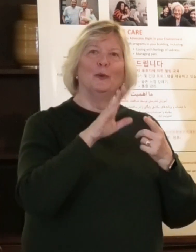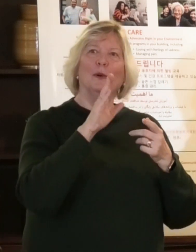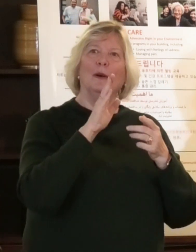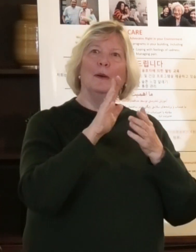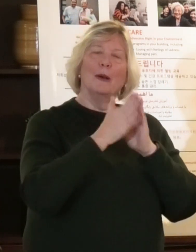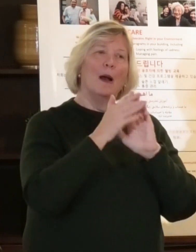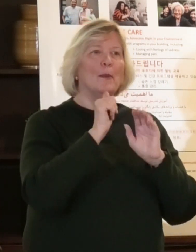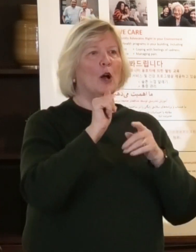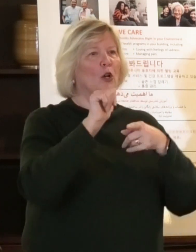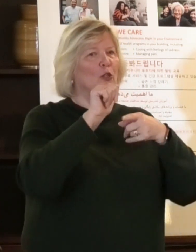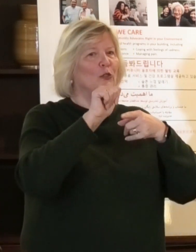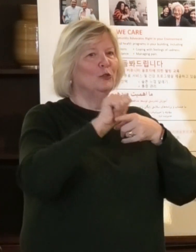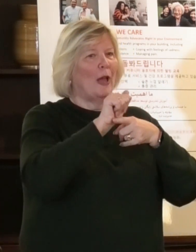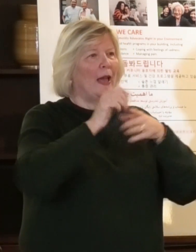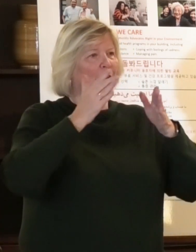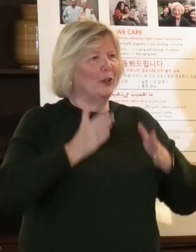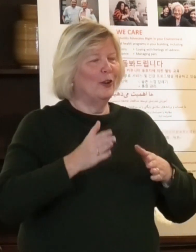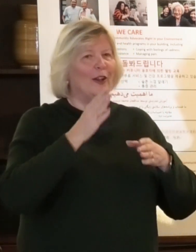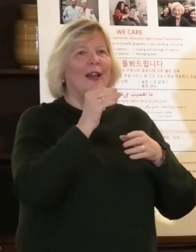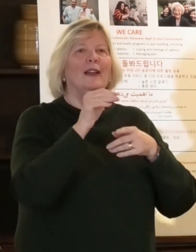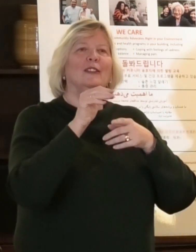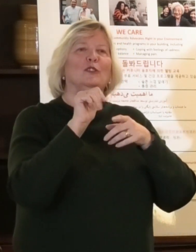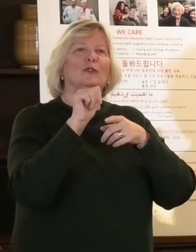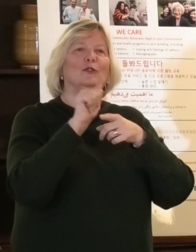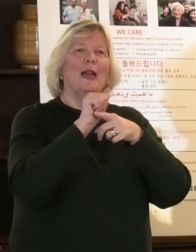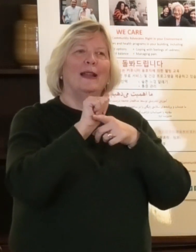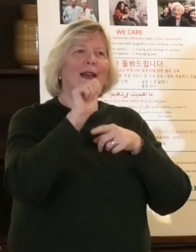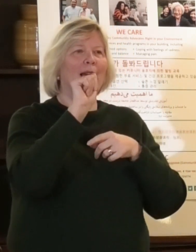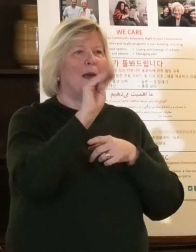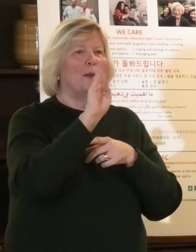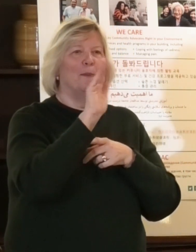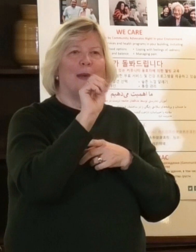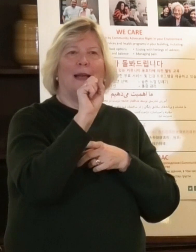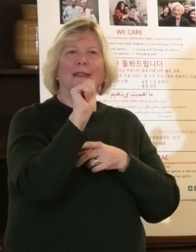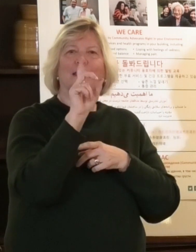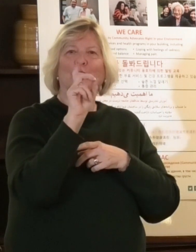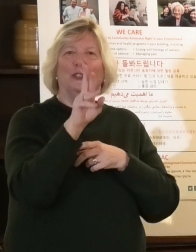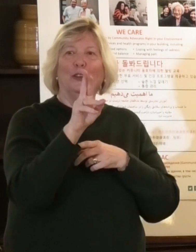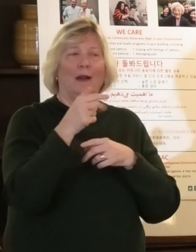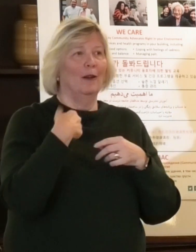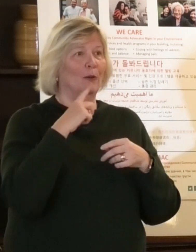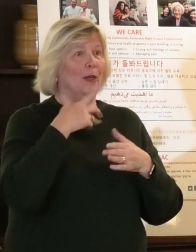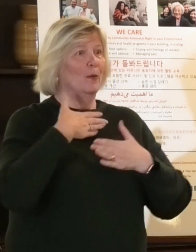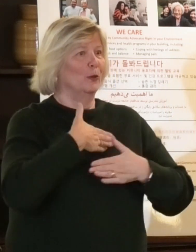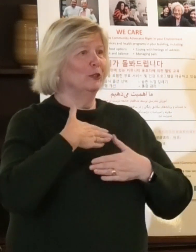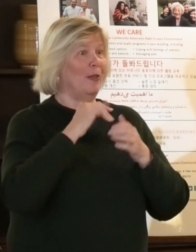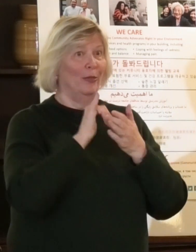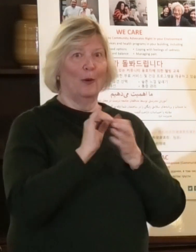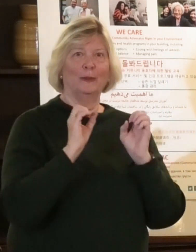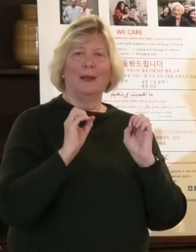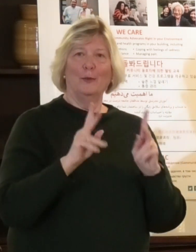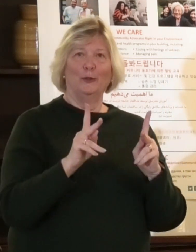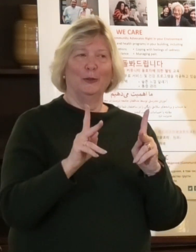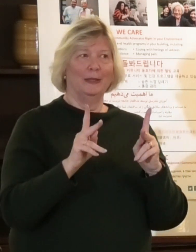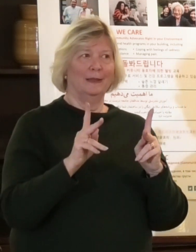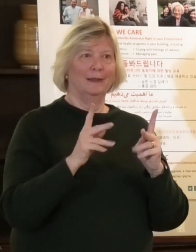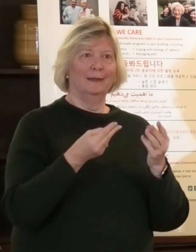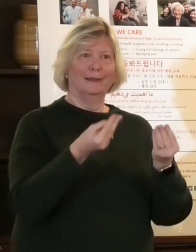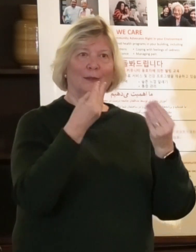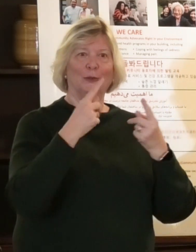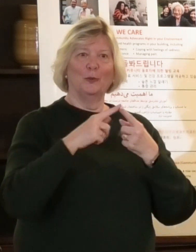to be a training ambassador. And I really appreciate those opportunities to